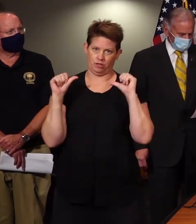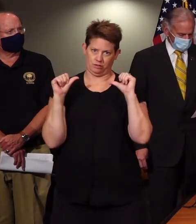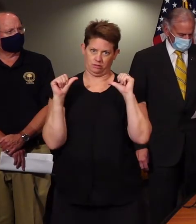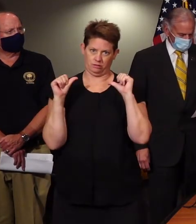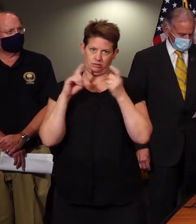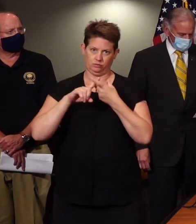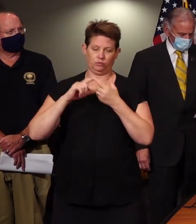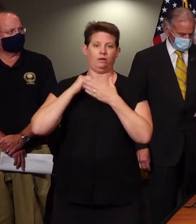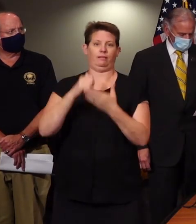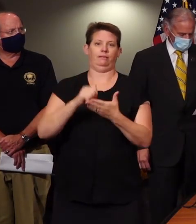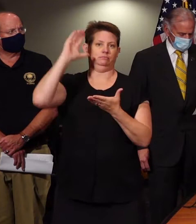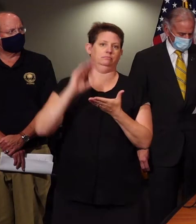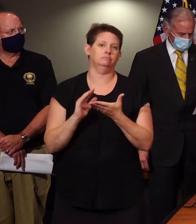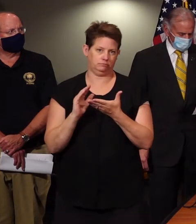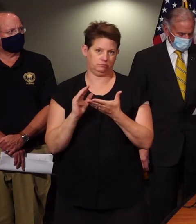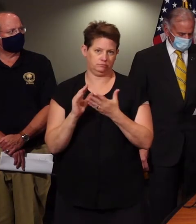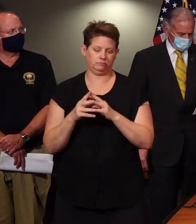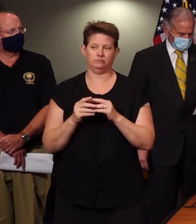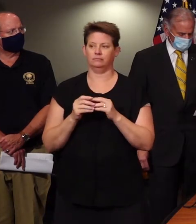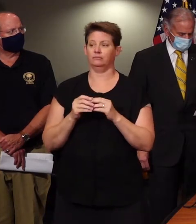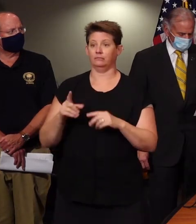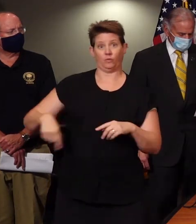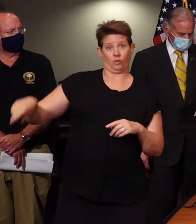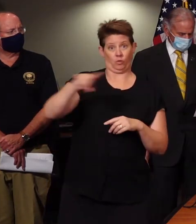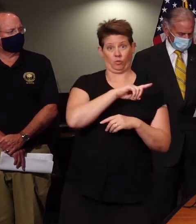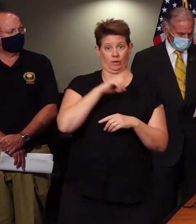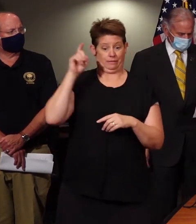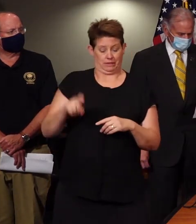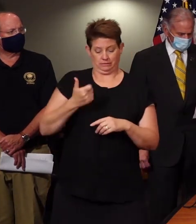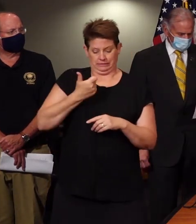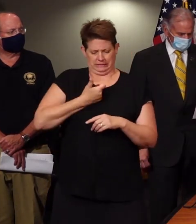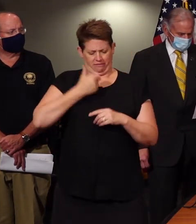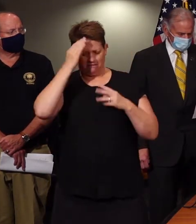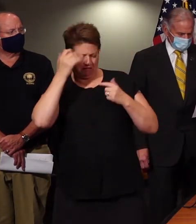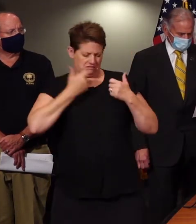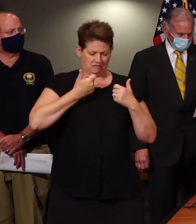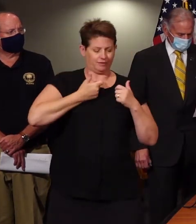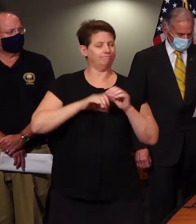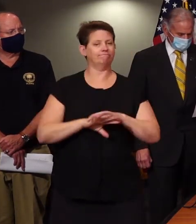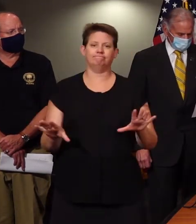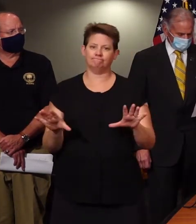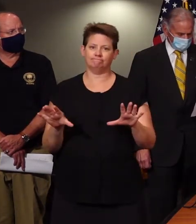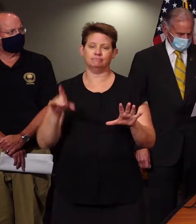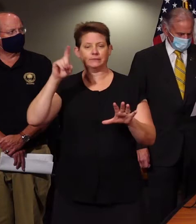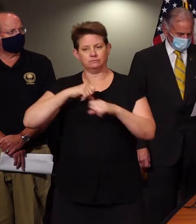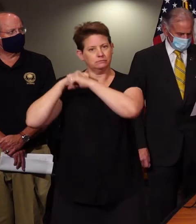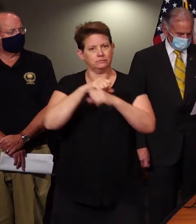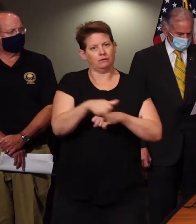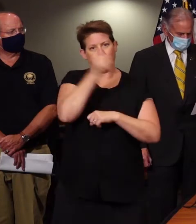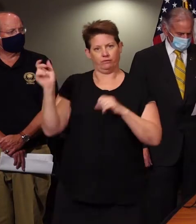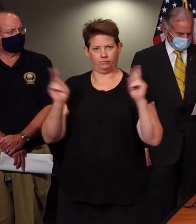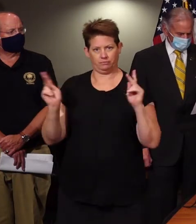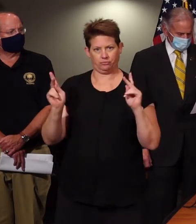An unselfish decision on each of our parts is needed to protect others from this virus by wearing masks and through